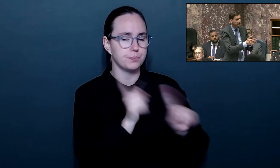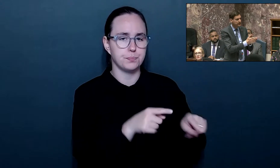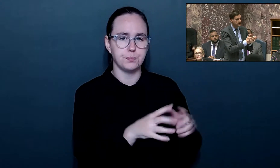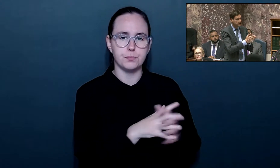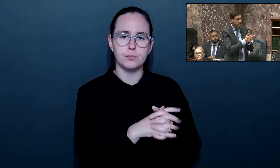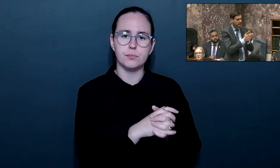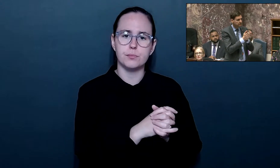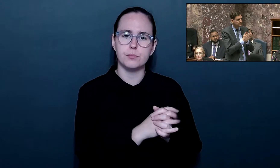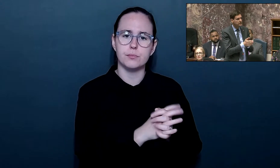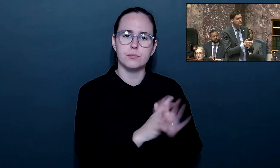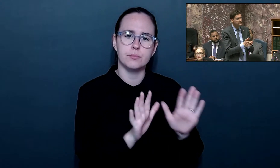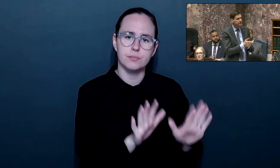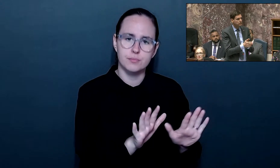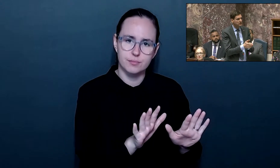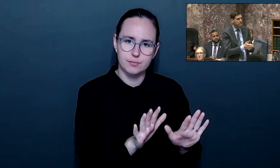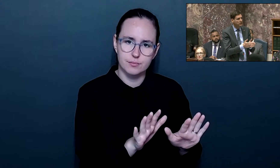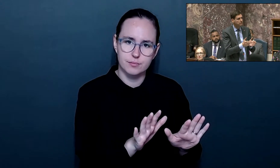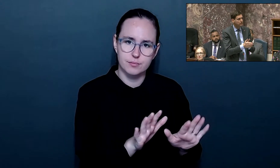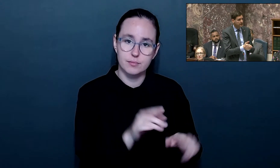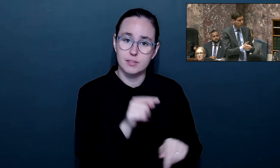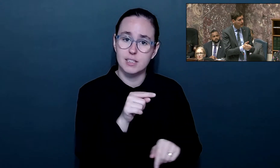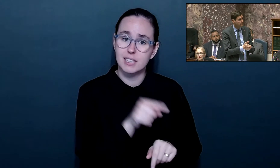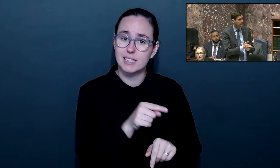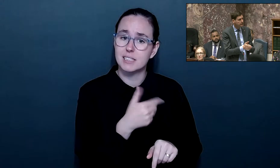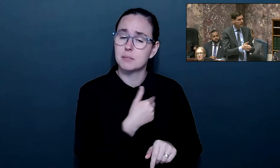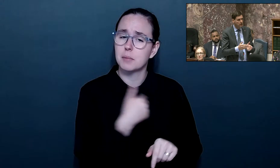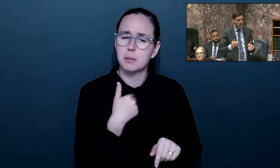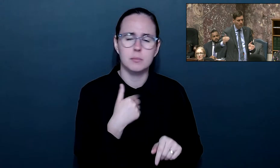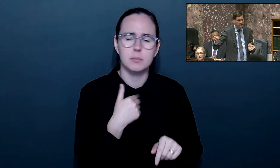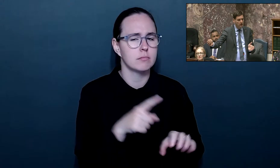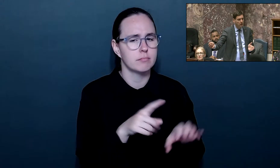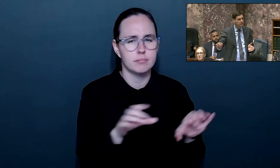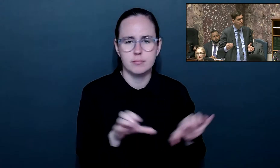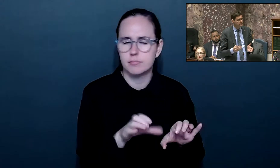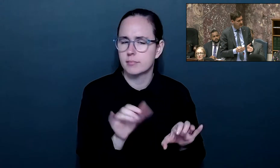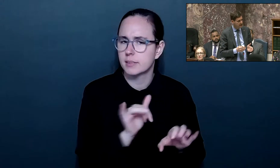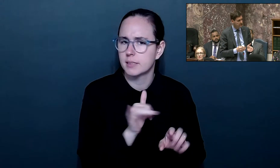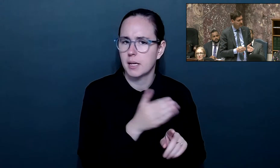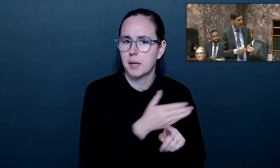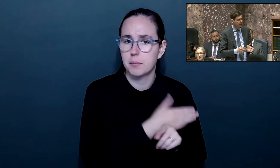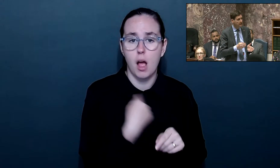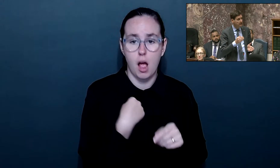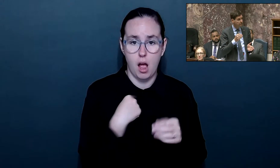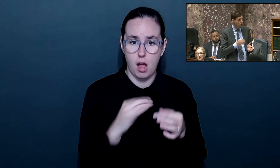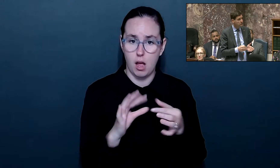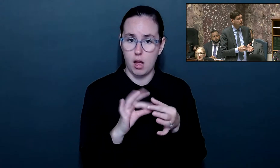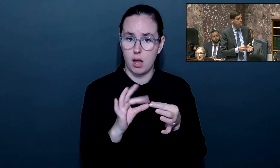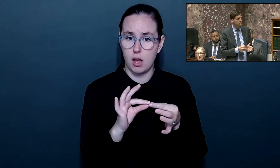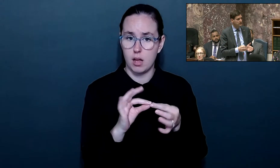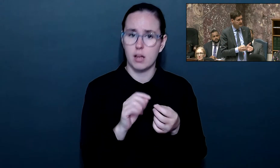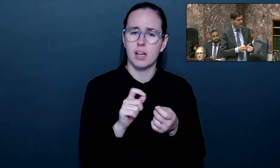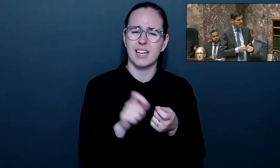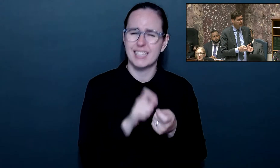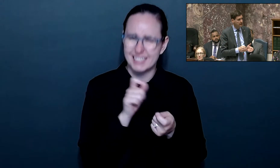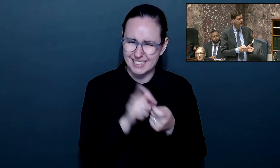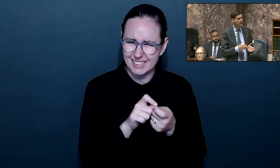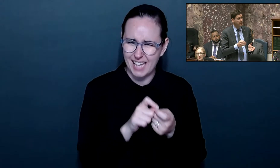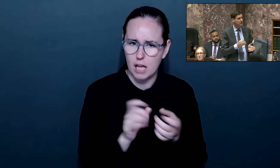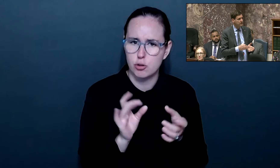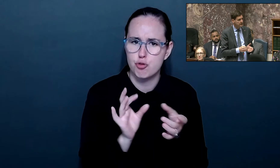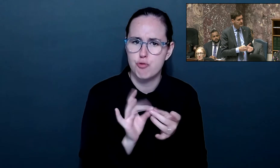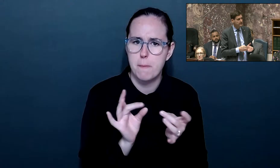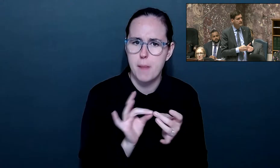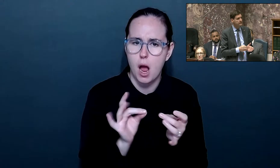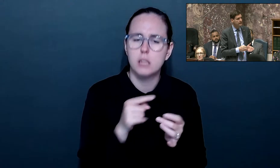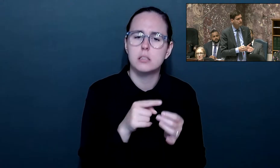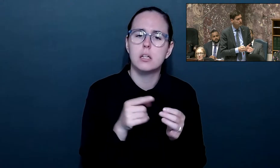He's conflating my very specific remarks about a public inquiry where we call people to testify, force them to testify